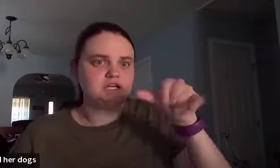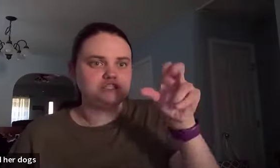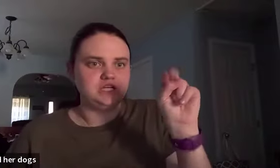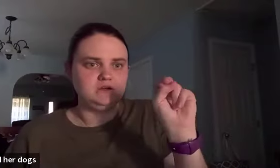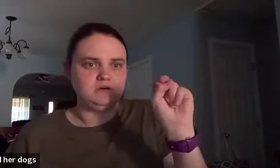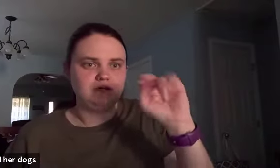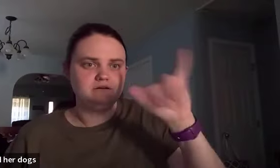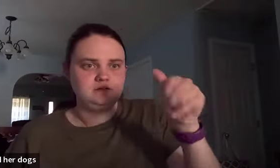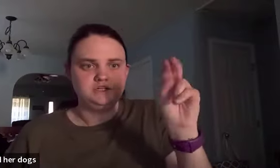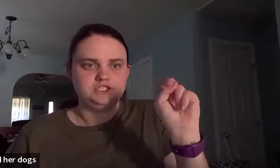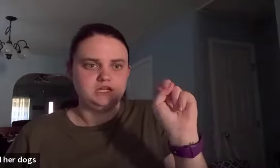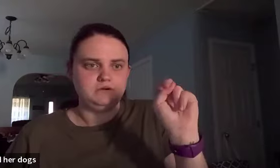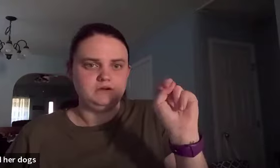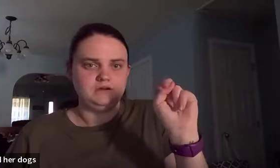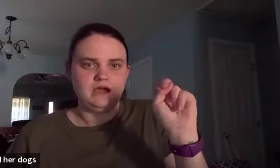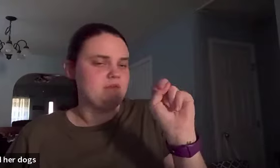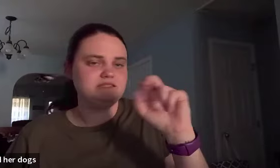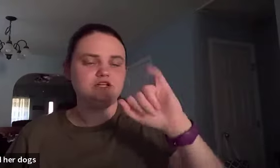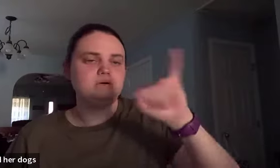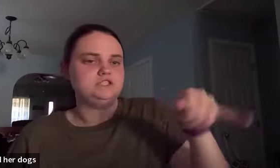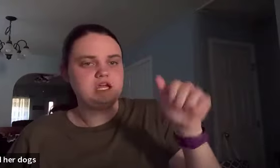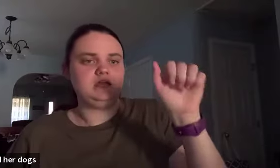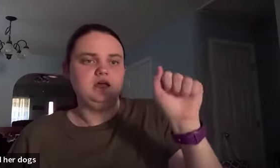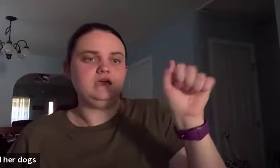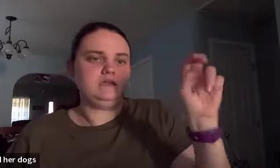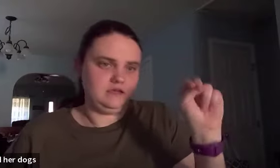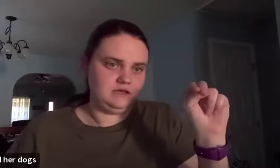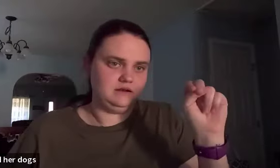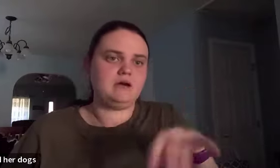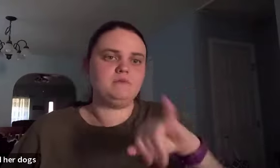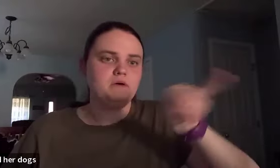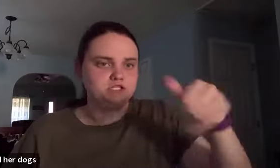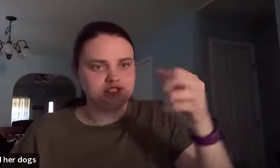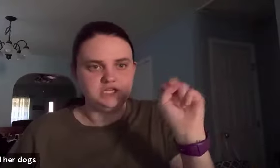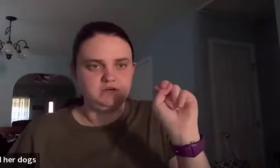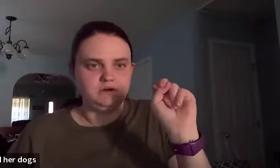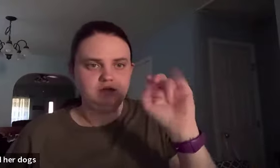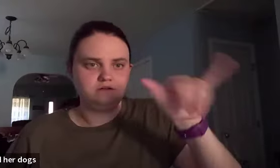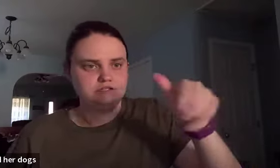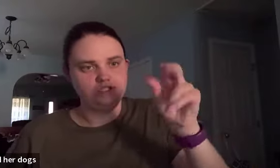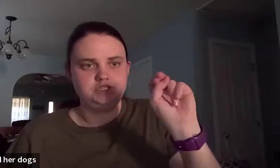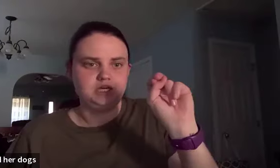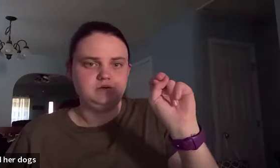like January, January. I'm not sitting here going Jan. I'm going January,